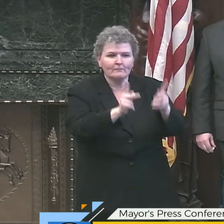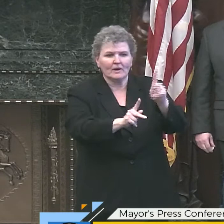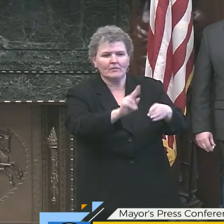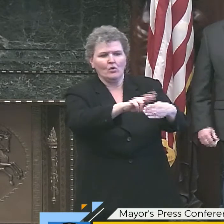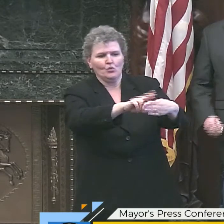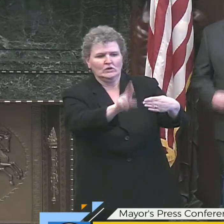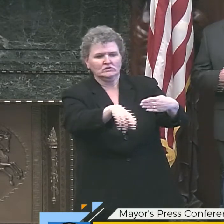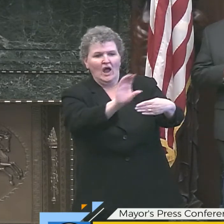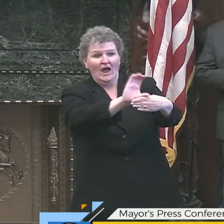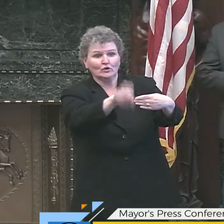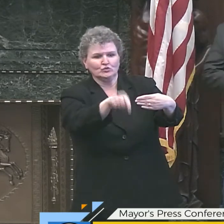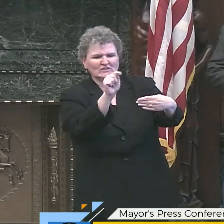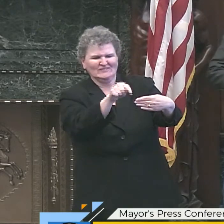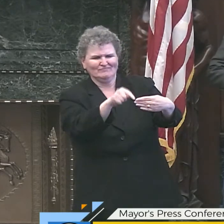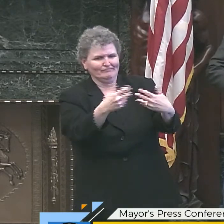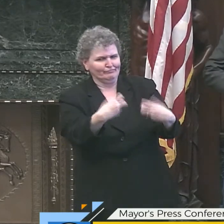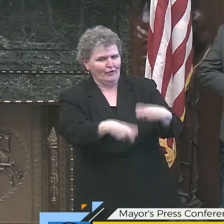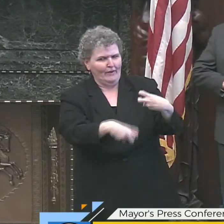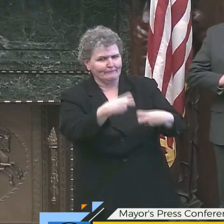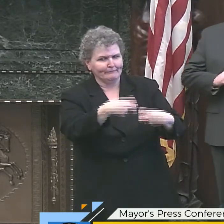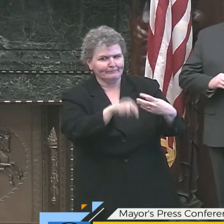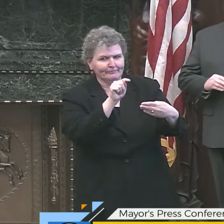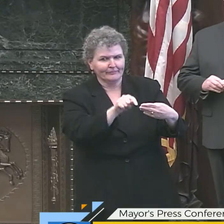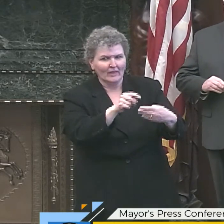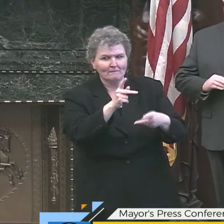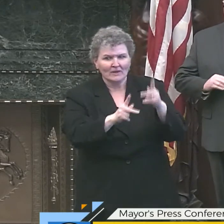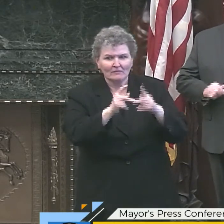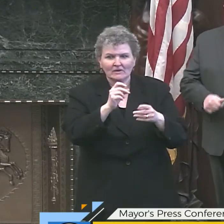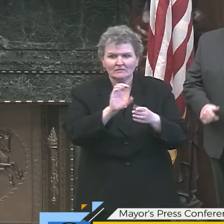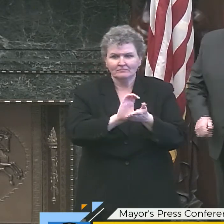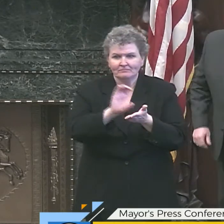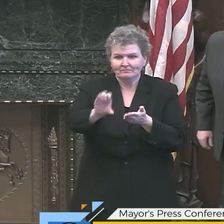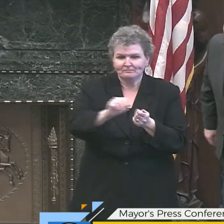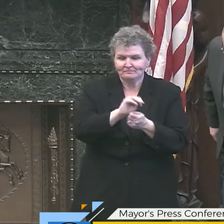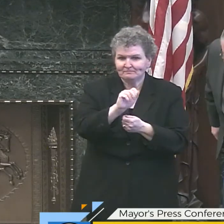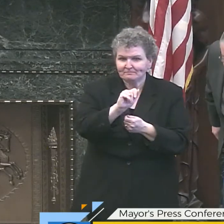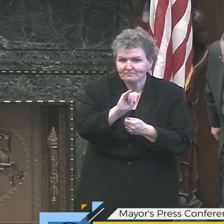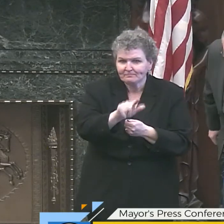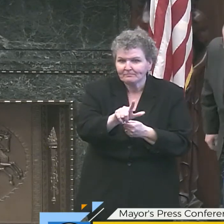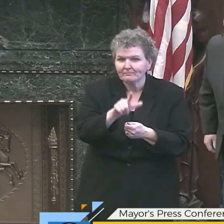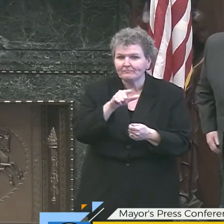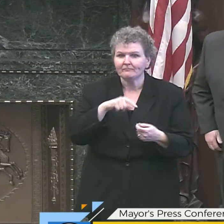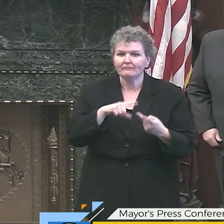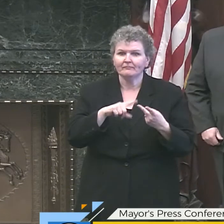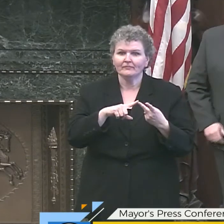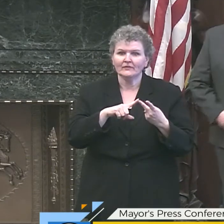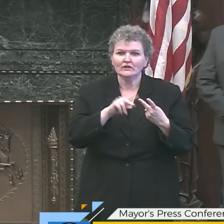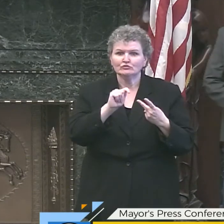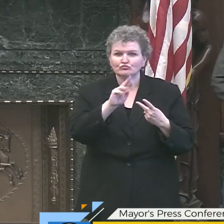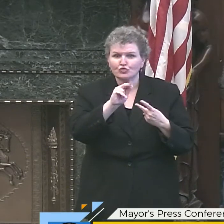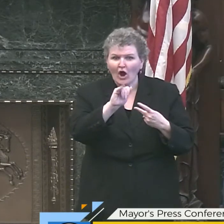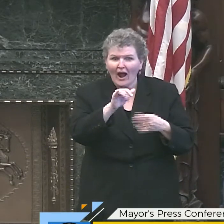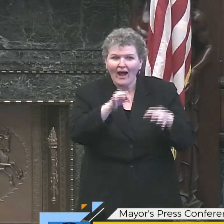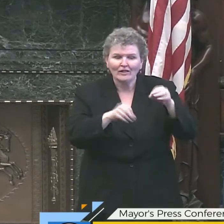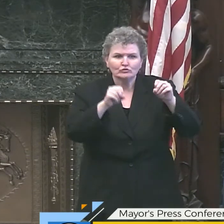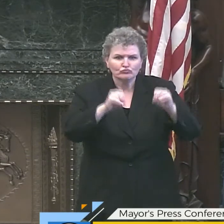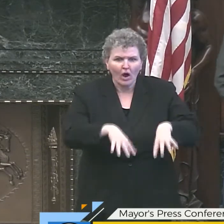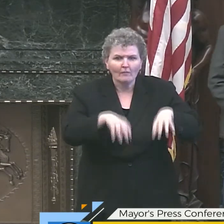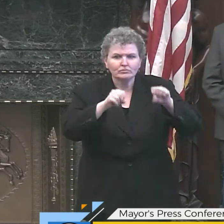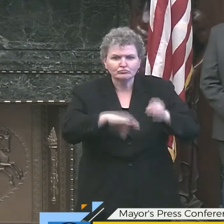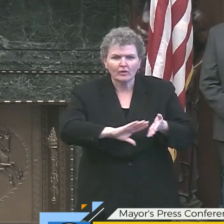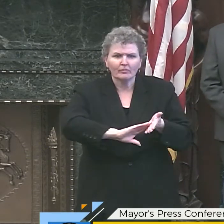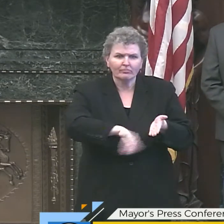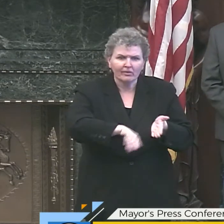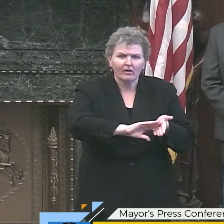whether individuals are receiving bail as they await for trial, especially in this current climate. We recognize the need